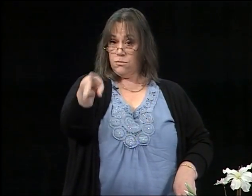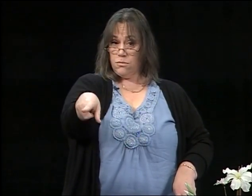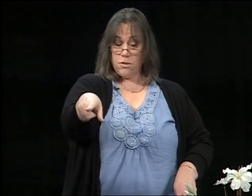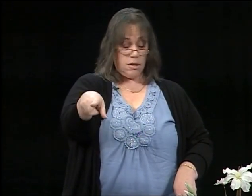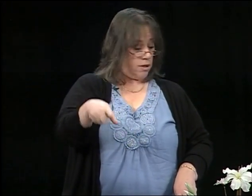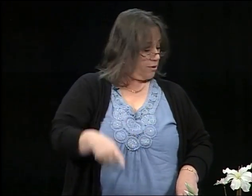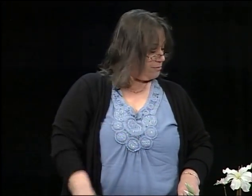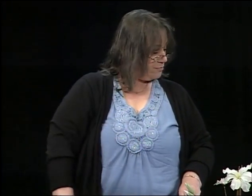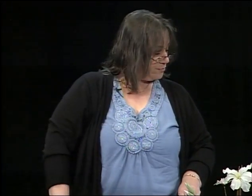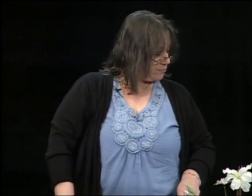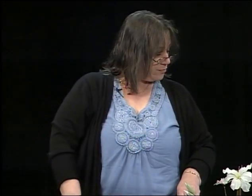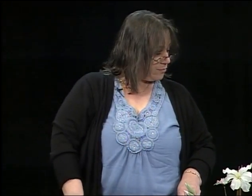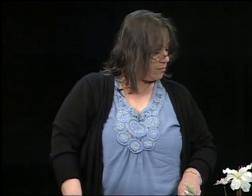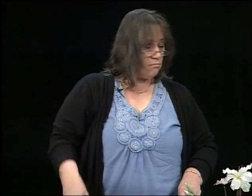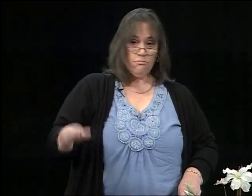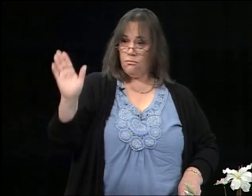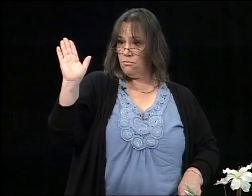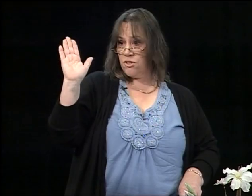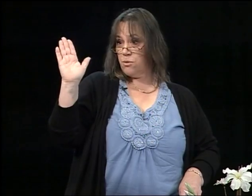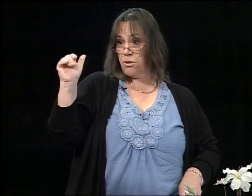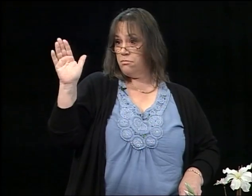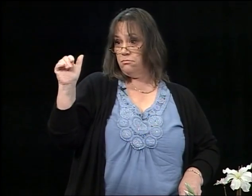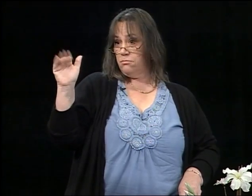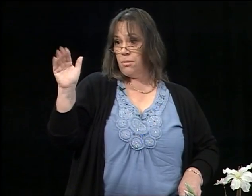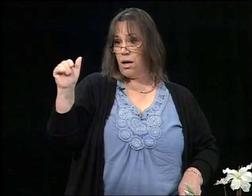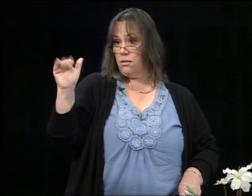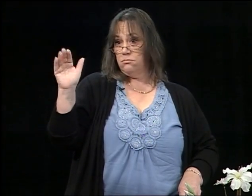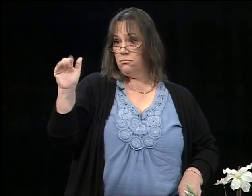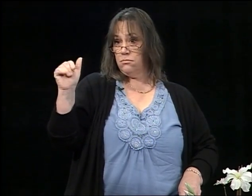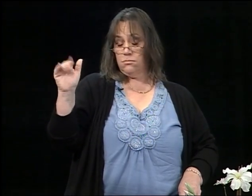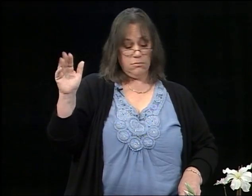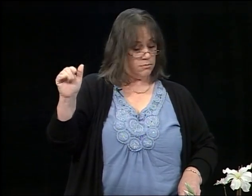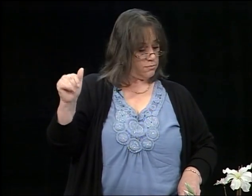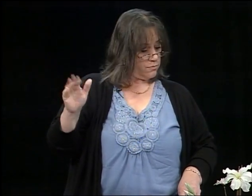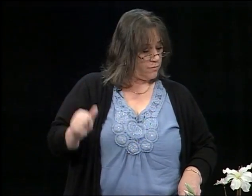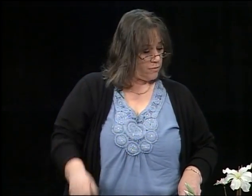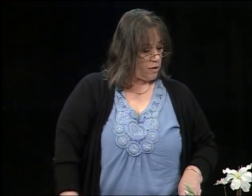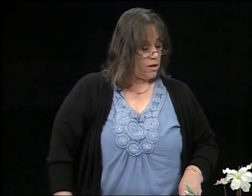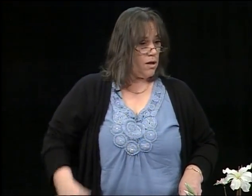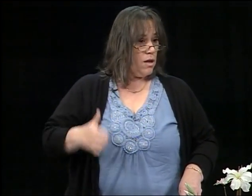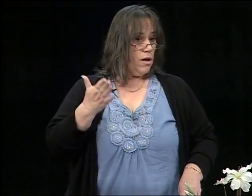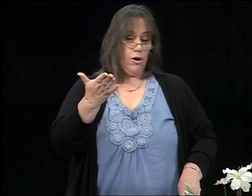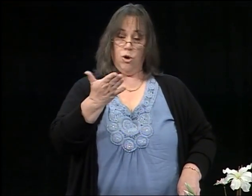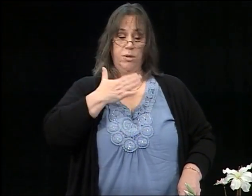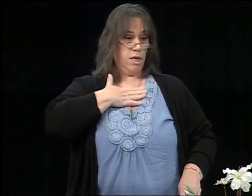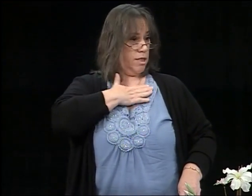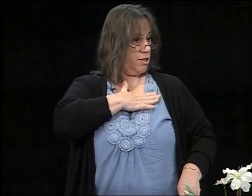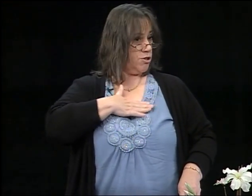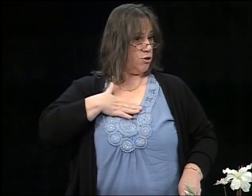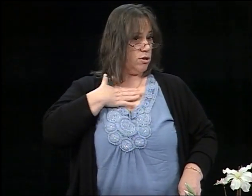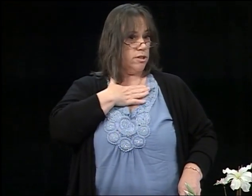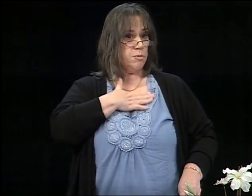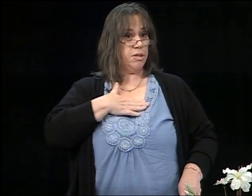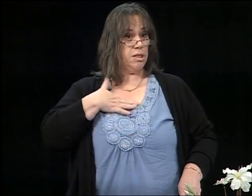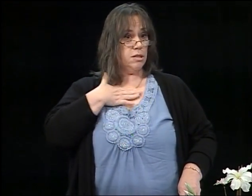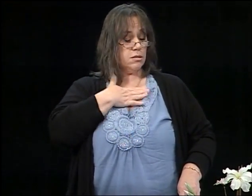See you later. Simply, bye. Open hand in a circle is please.